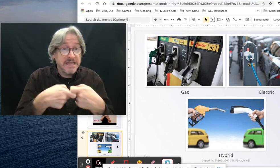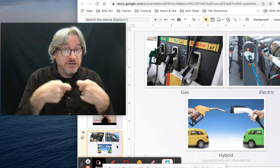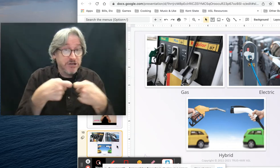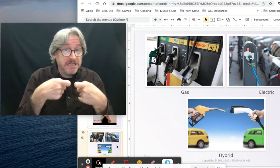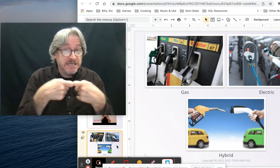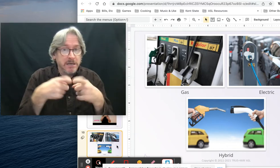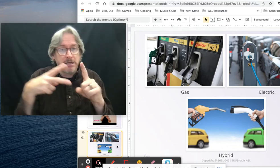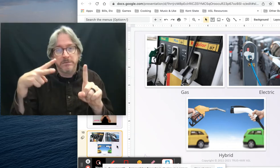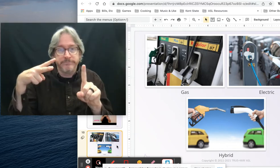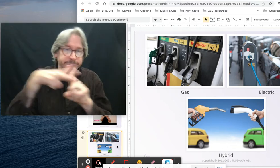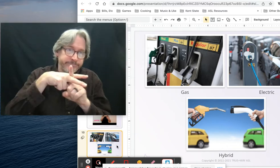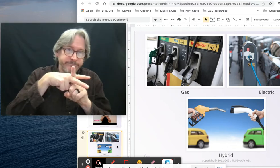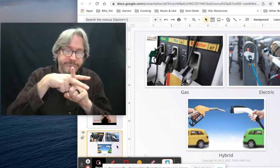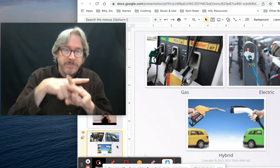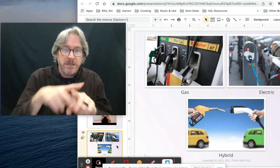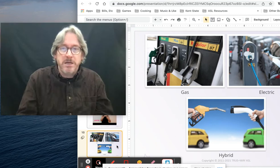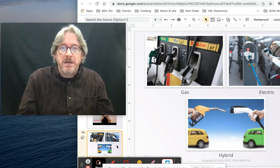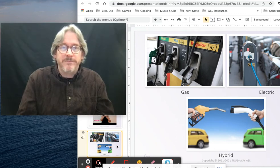electric,